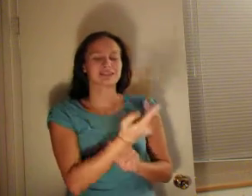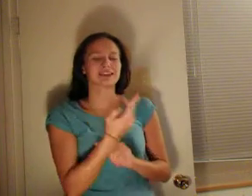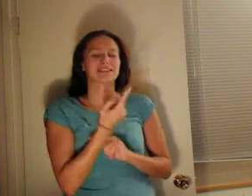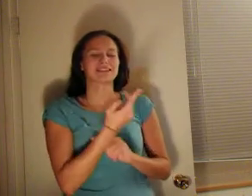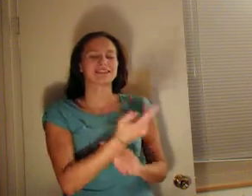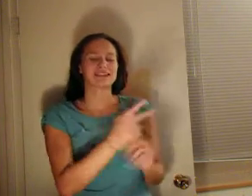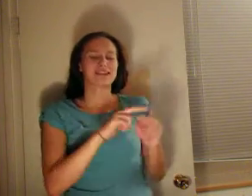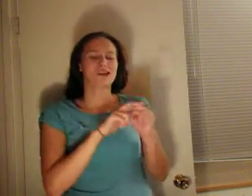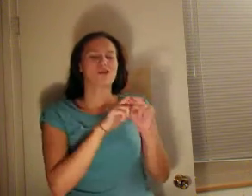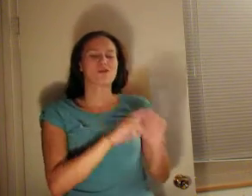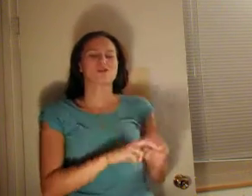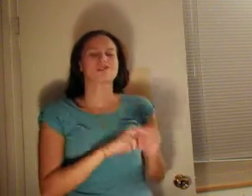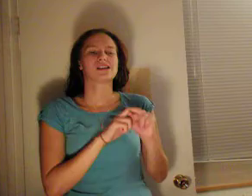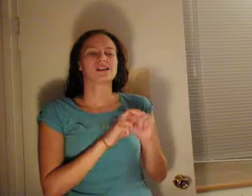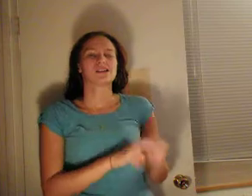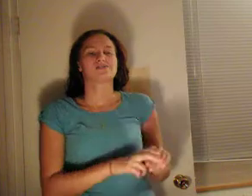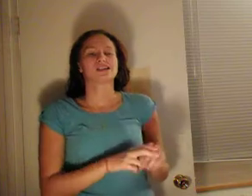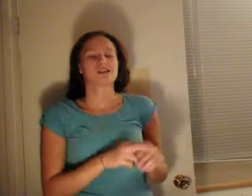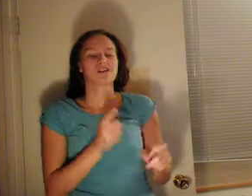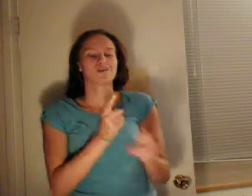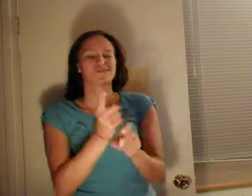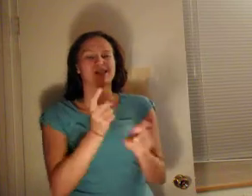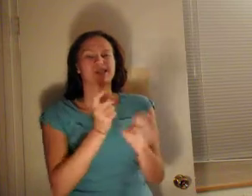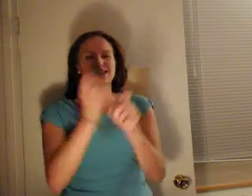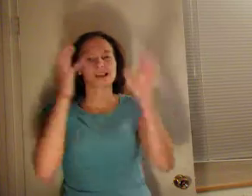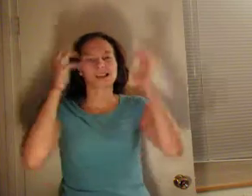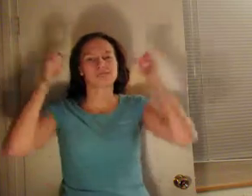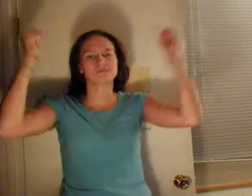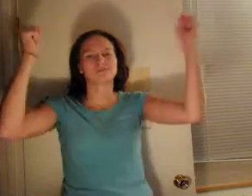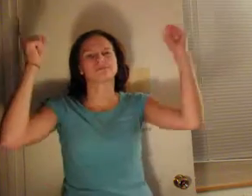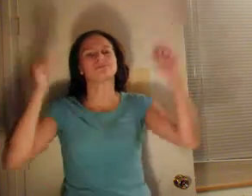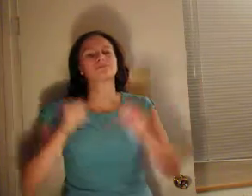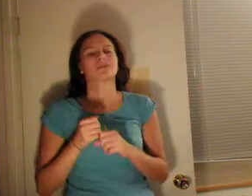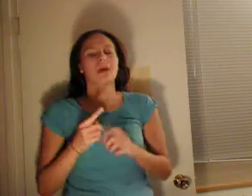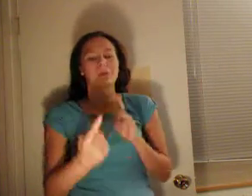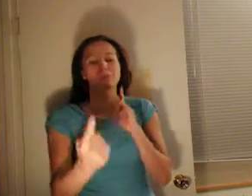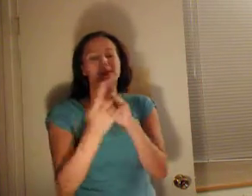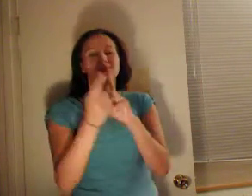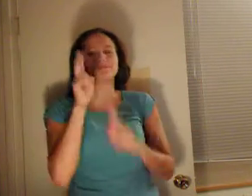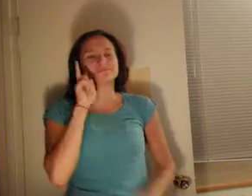like to sit at home, live on the president, meet Virginia,